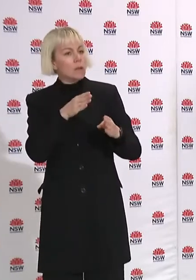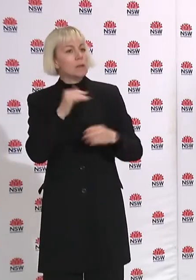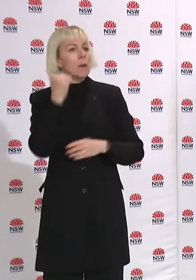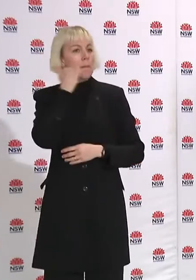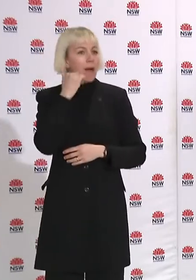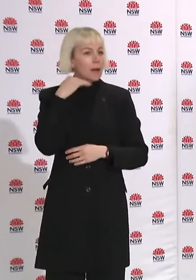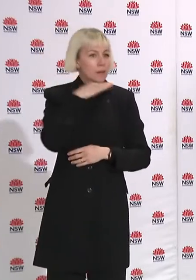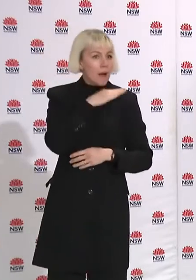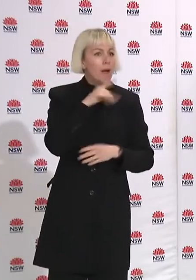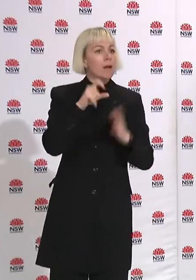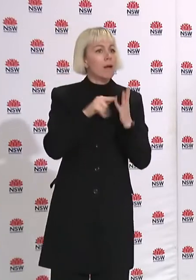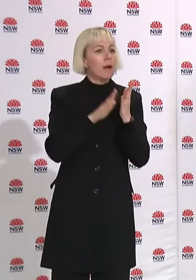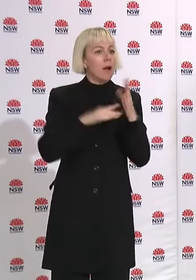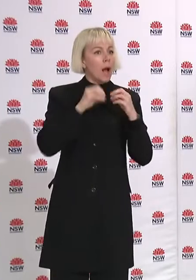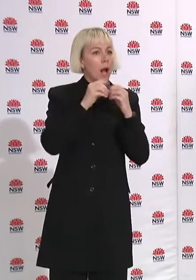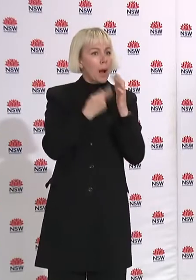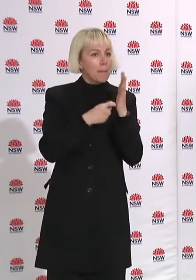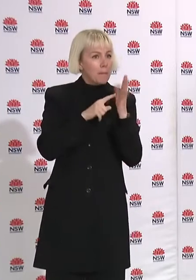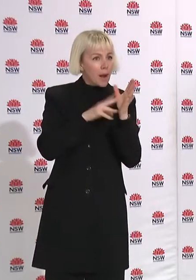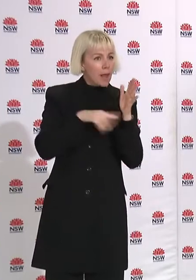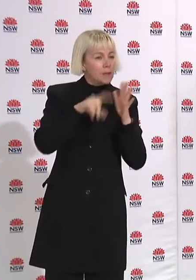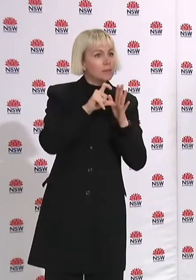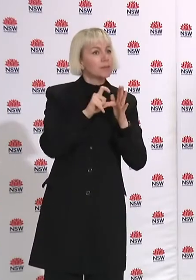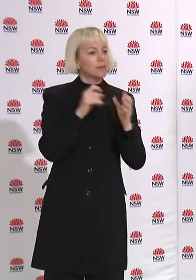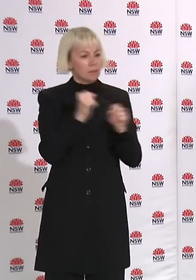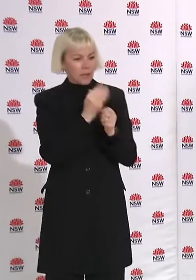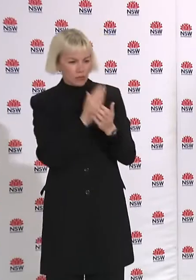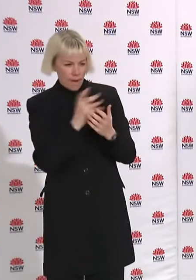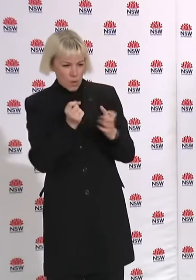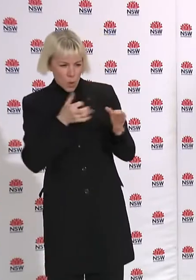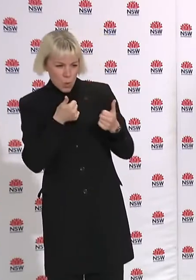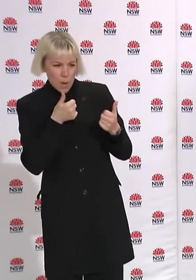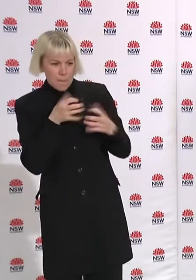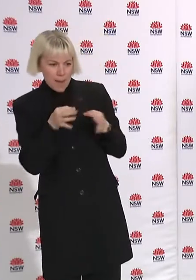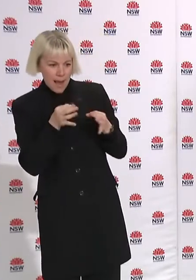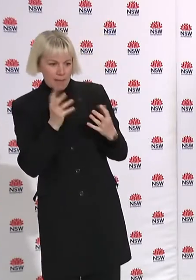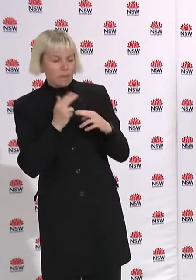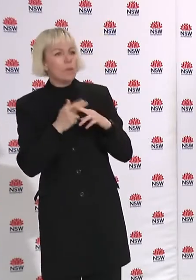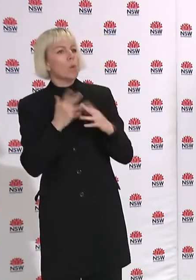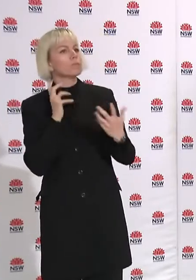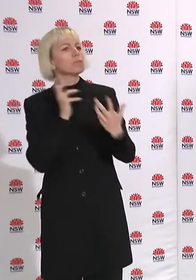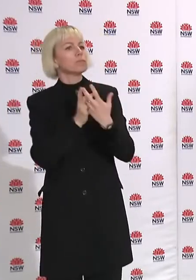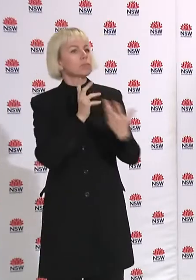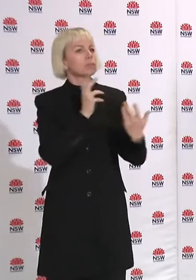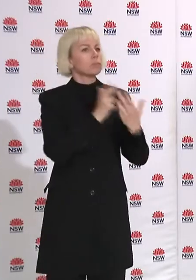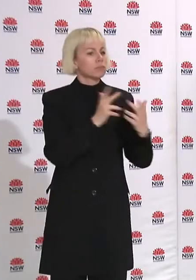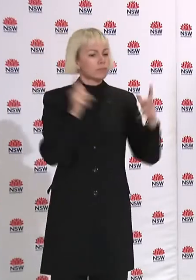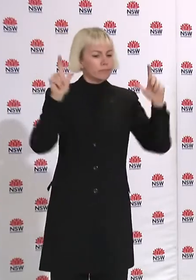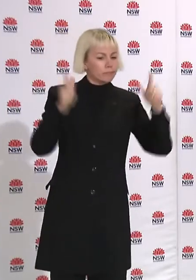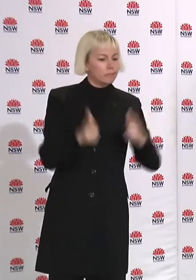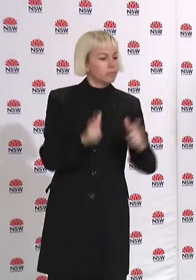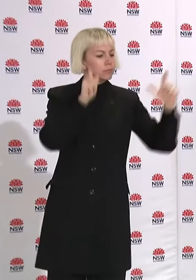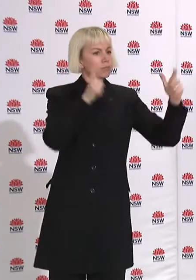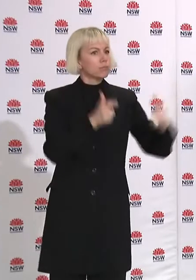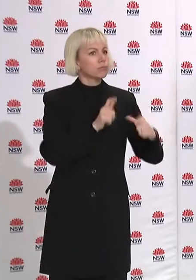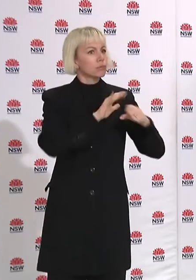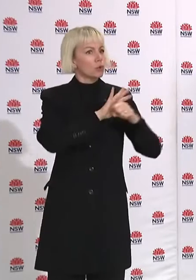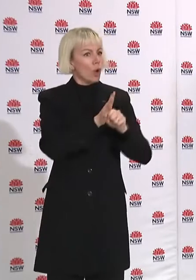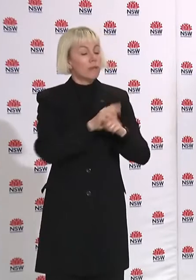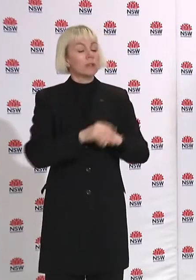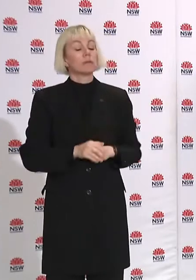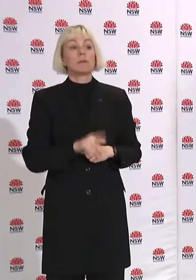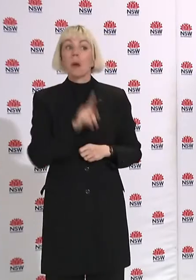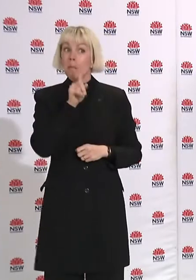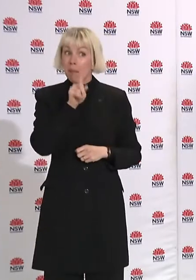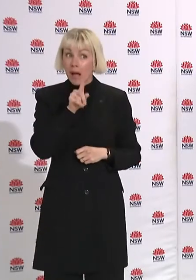spread. But this doesn't mean, as Dr. Chant says to us all the time, and to me personally, this doesn't mean that if you live outside